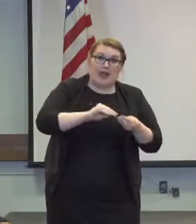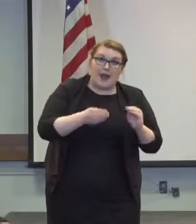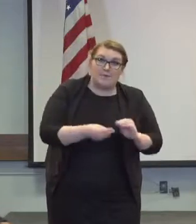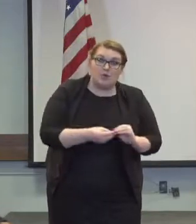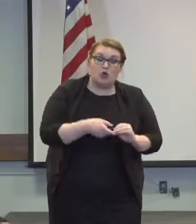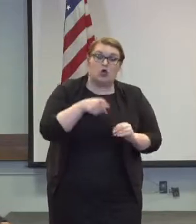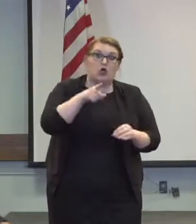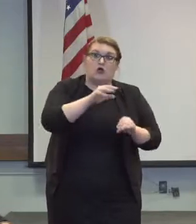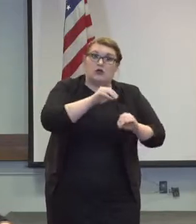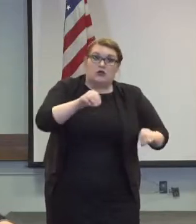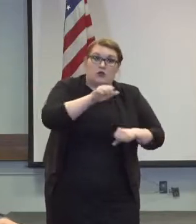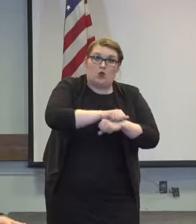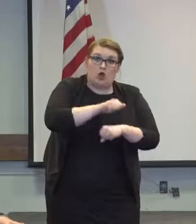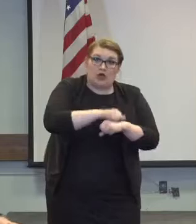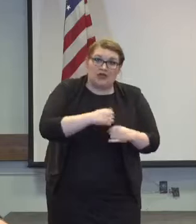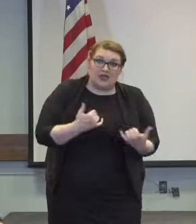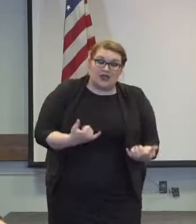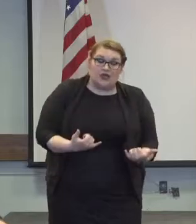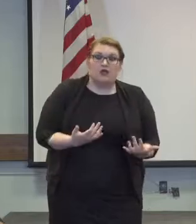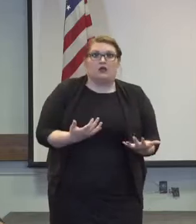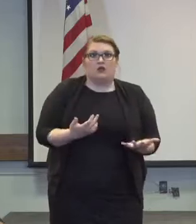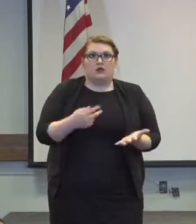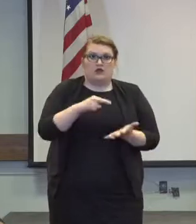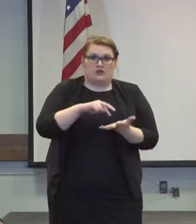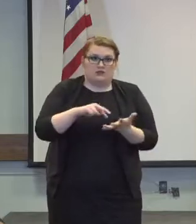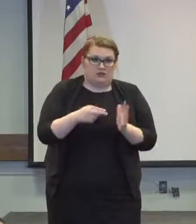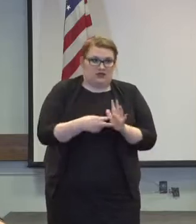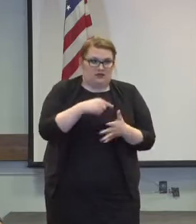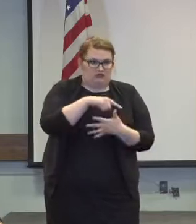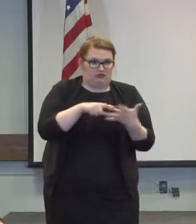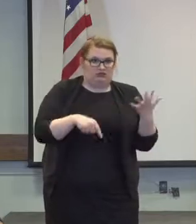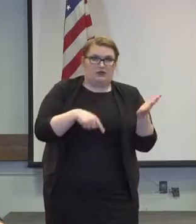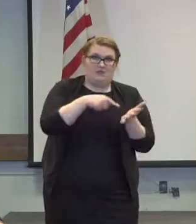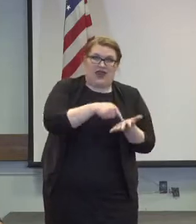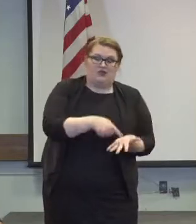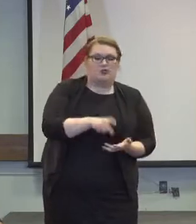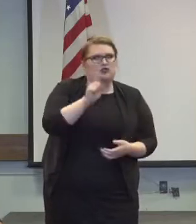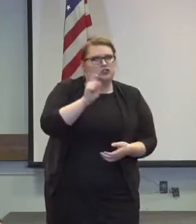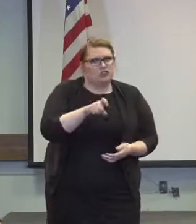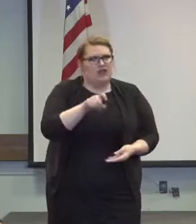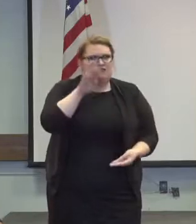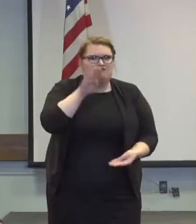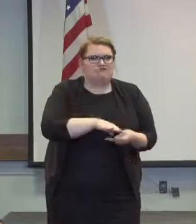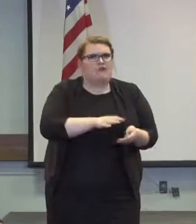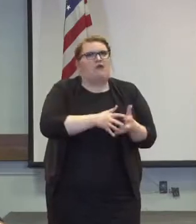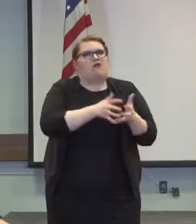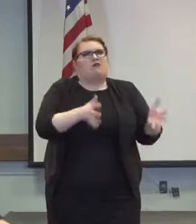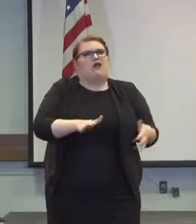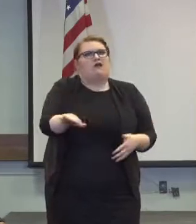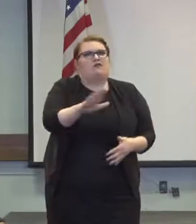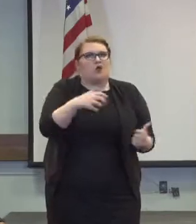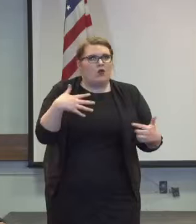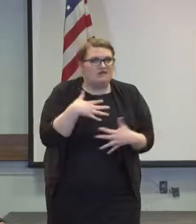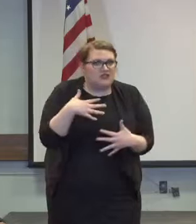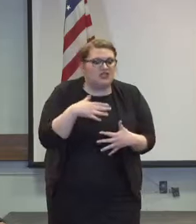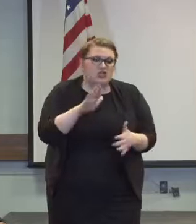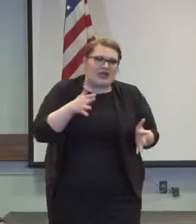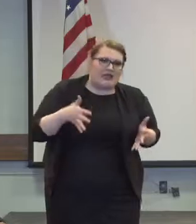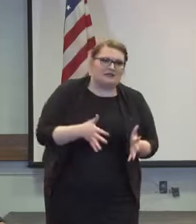you're unemployed, the amount of these unemployment payments ought to relieve a lot of people's anxiety about